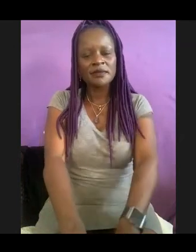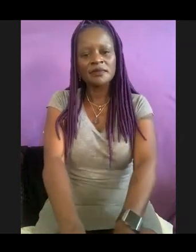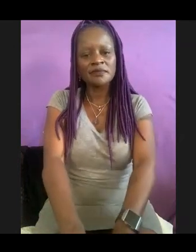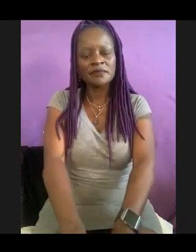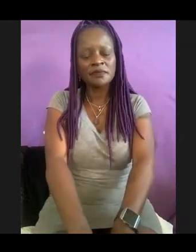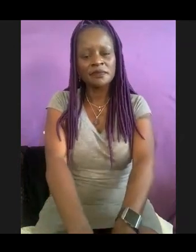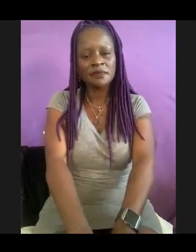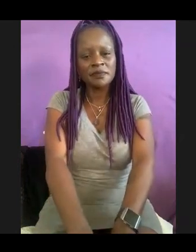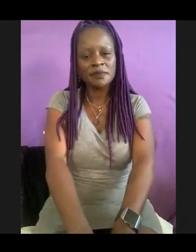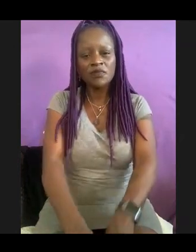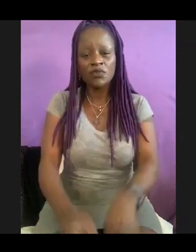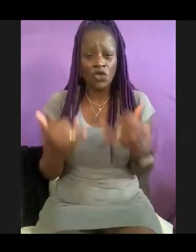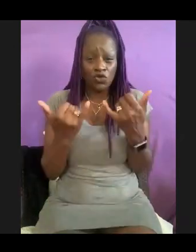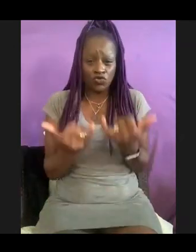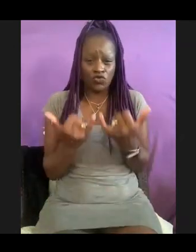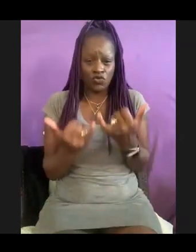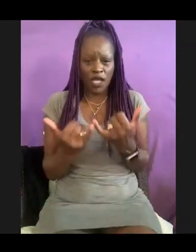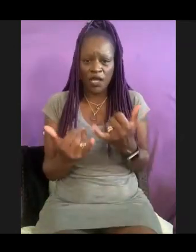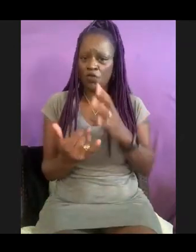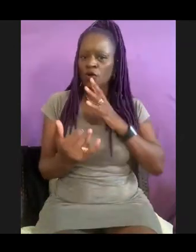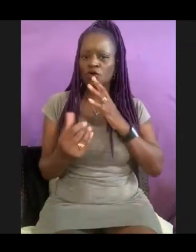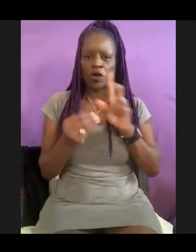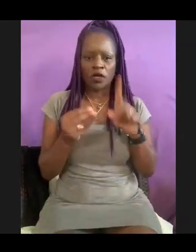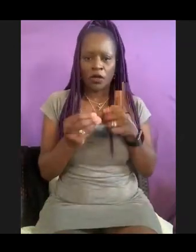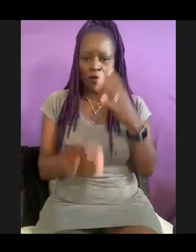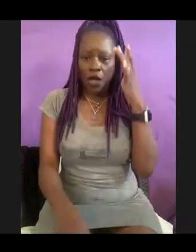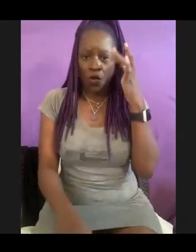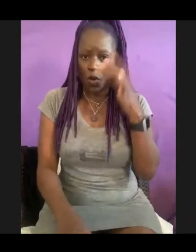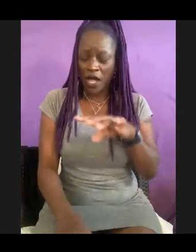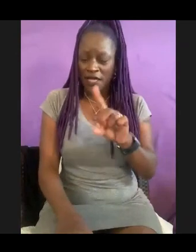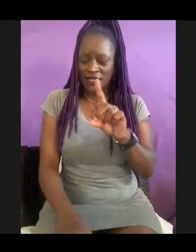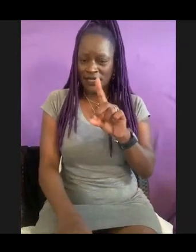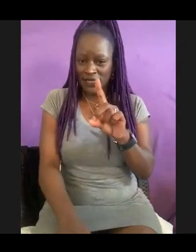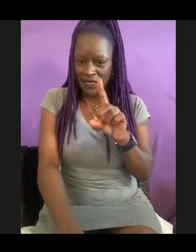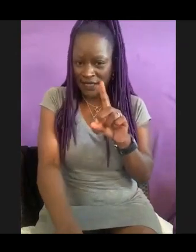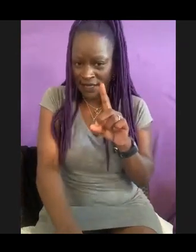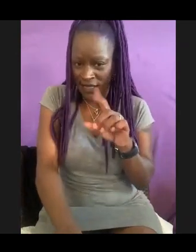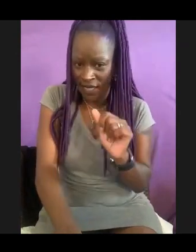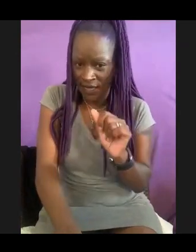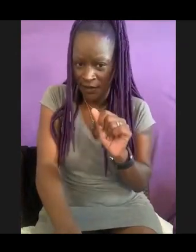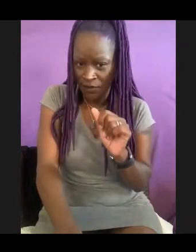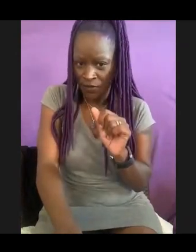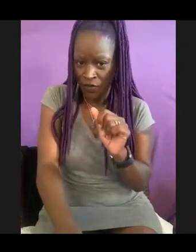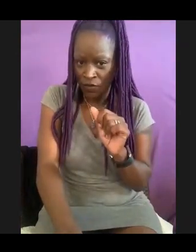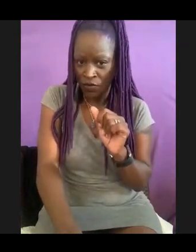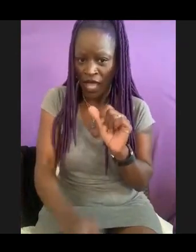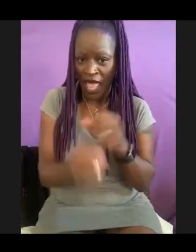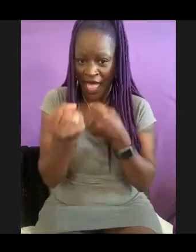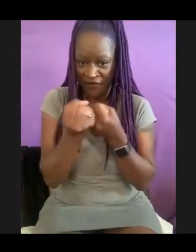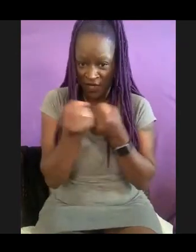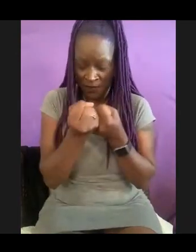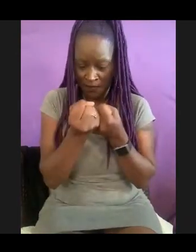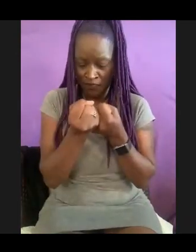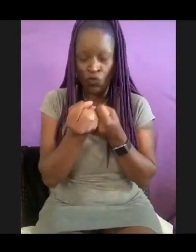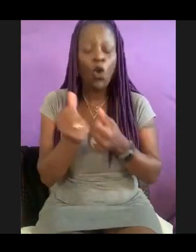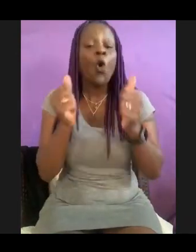Today, I'm here to talk about why a disabled advocate who has CP and is aging must